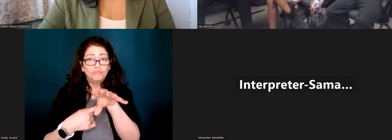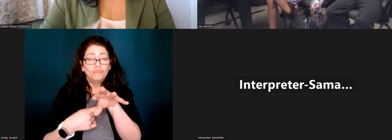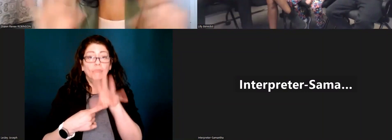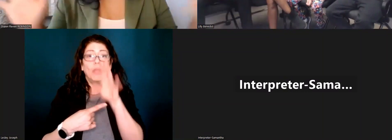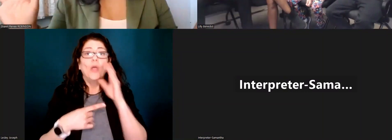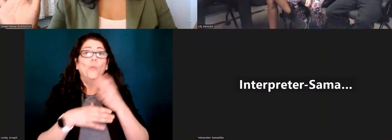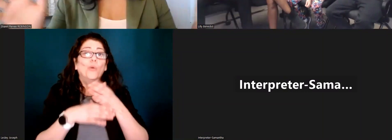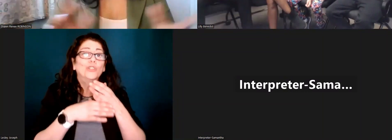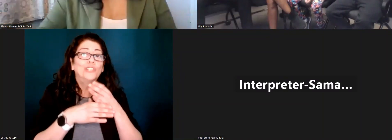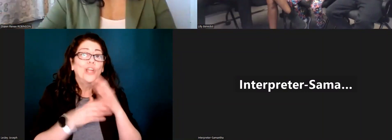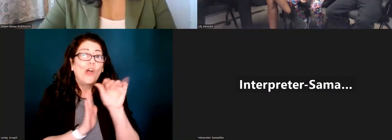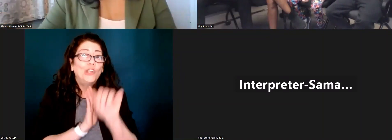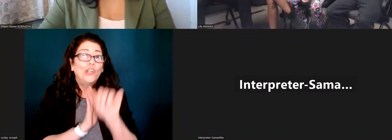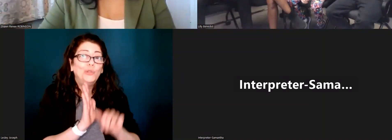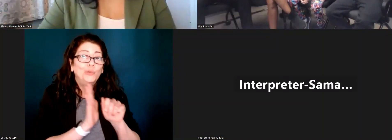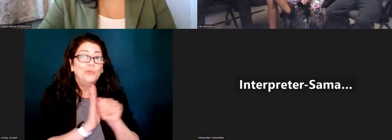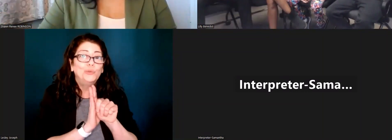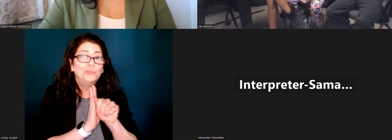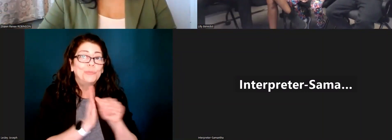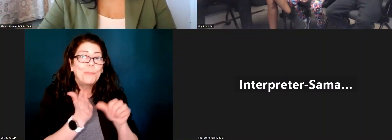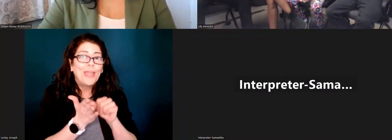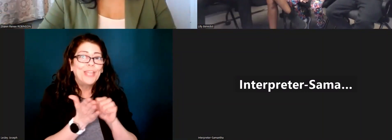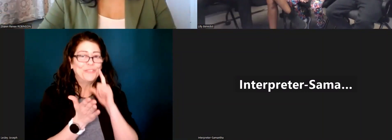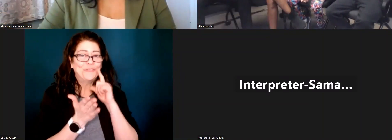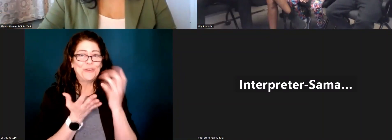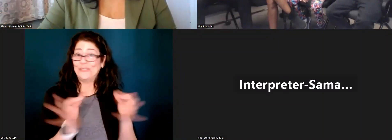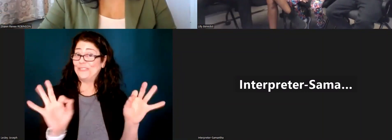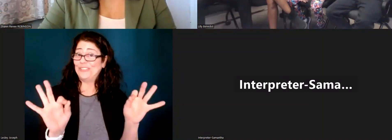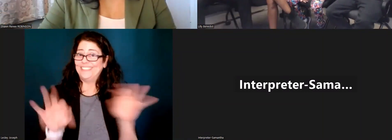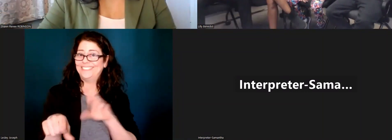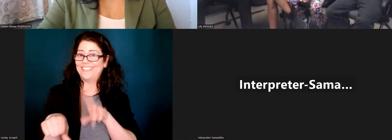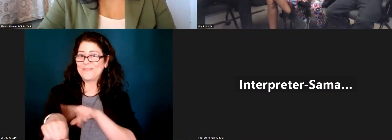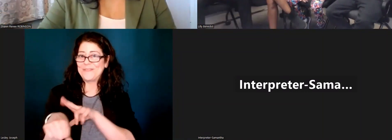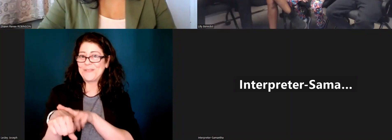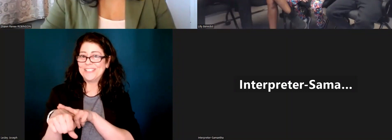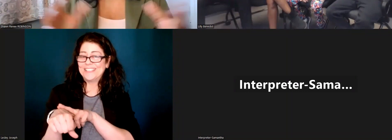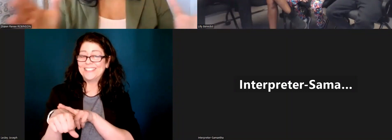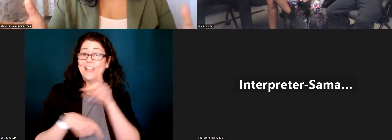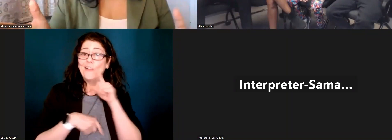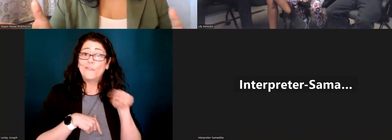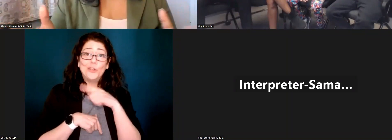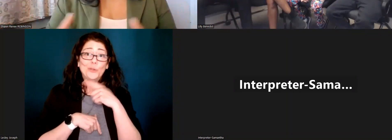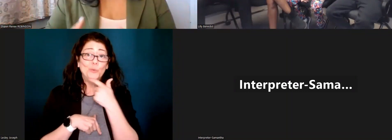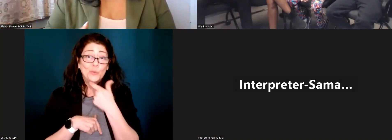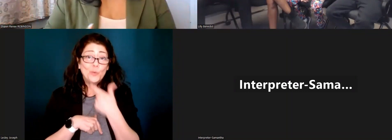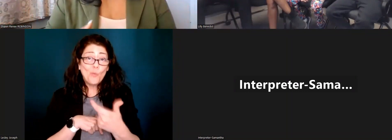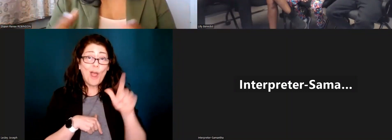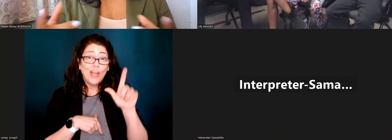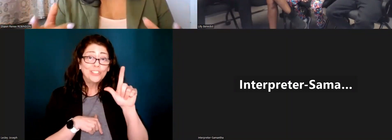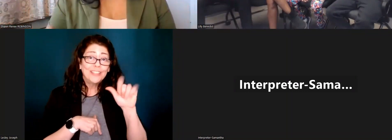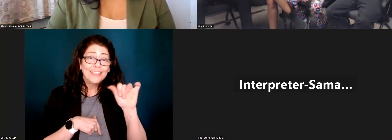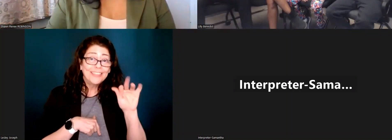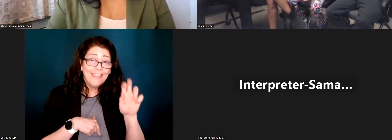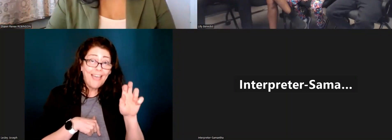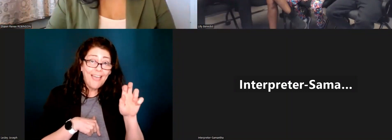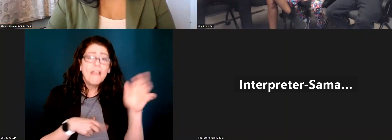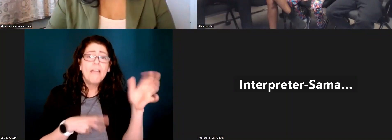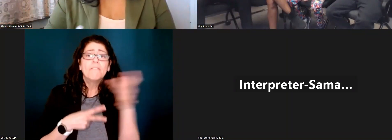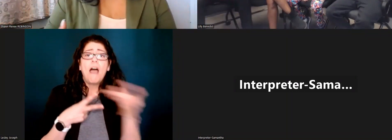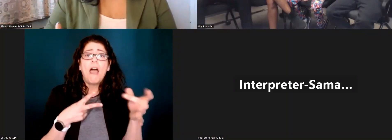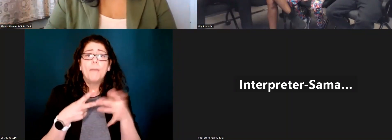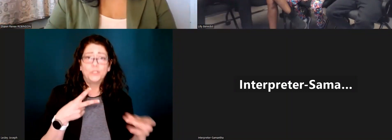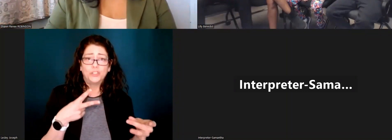YouTube page, free of charge, of course. To enjoy the webinar live, we have some options. As you can